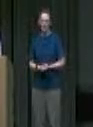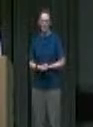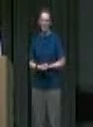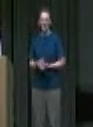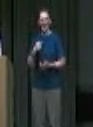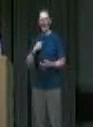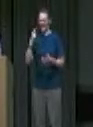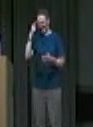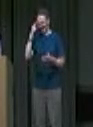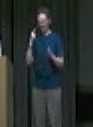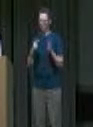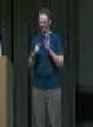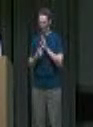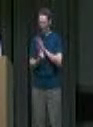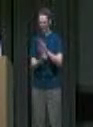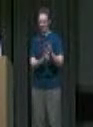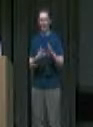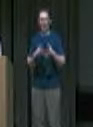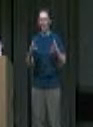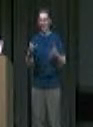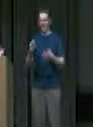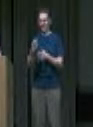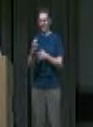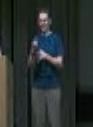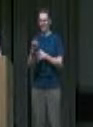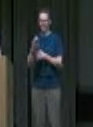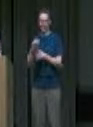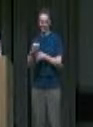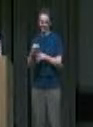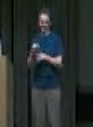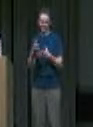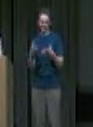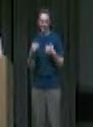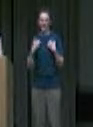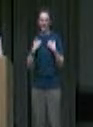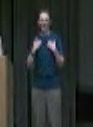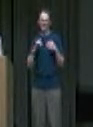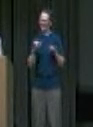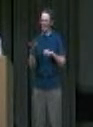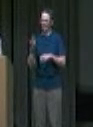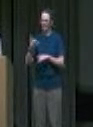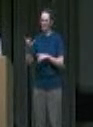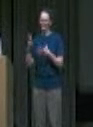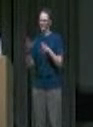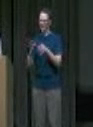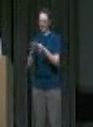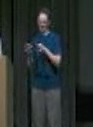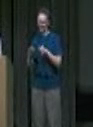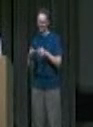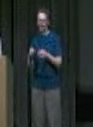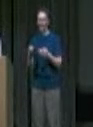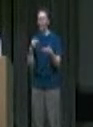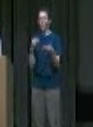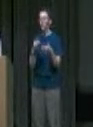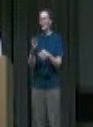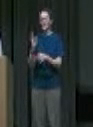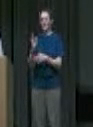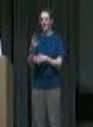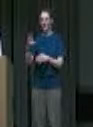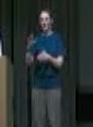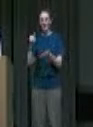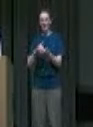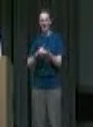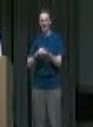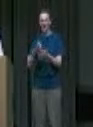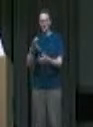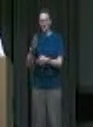it goes to show that there's a lot of sediment here. We're talking, you know, as Bill had mentioned, close to 900,000 cubic yards. We